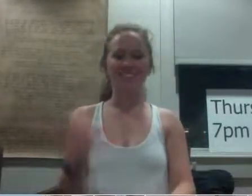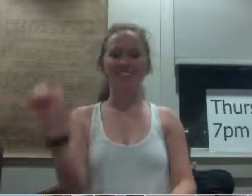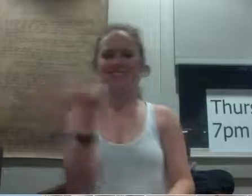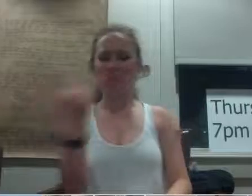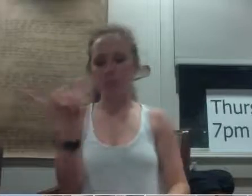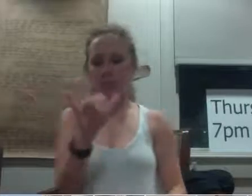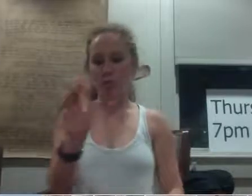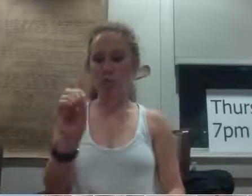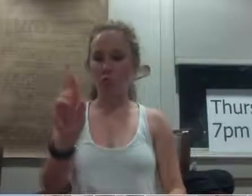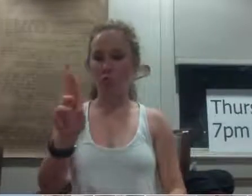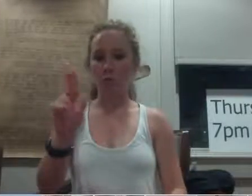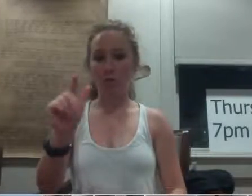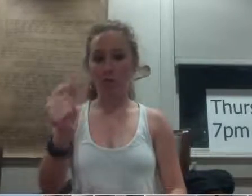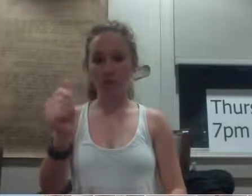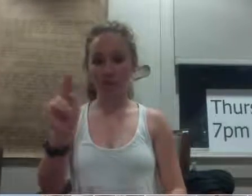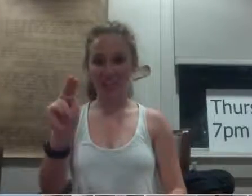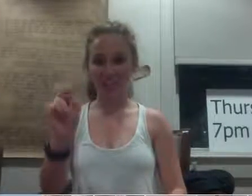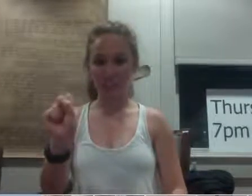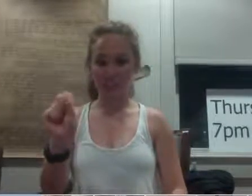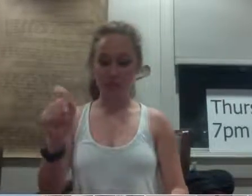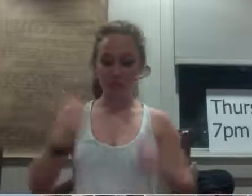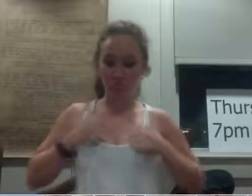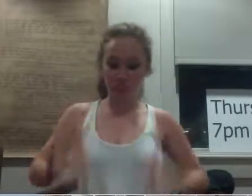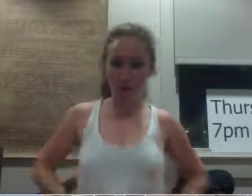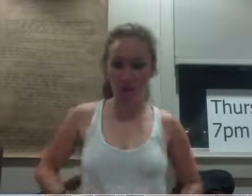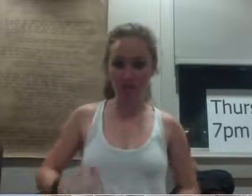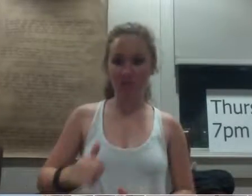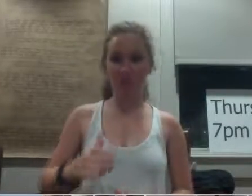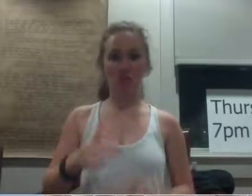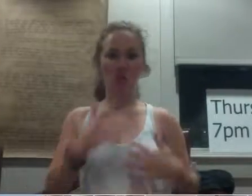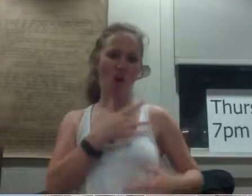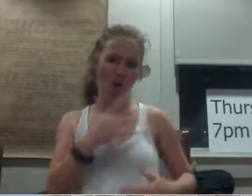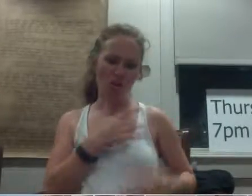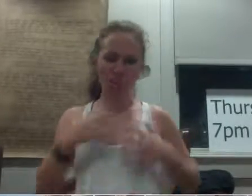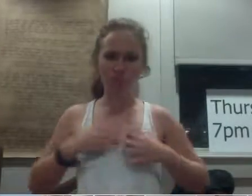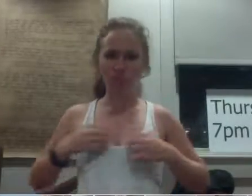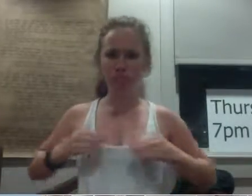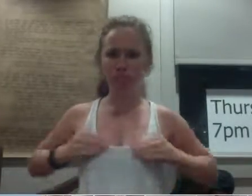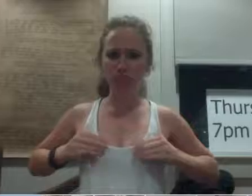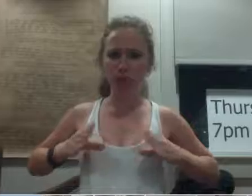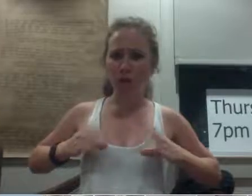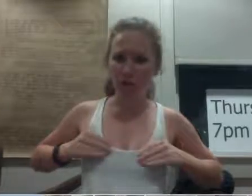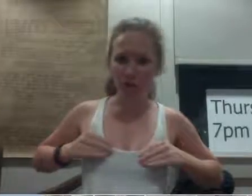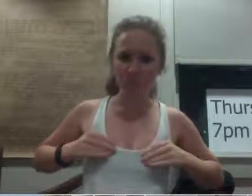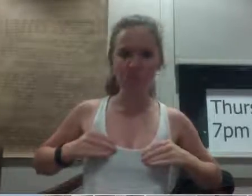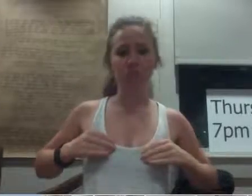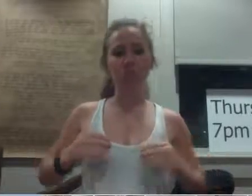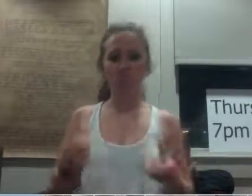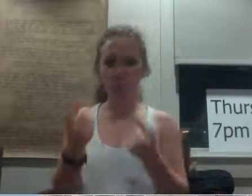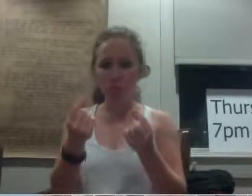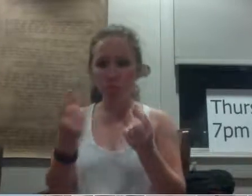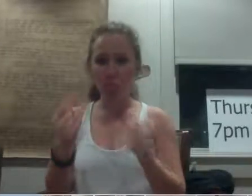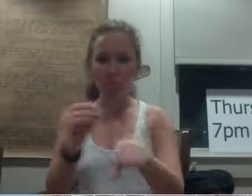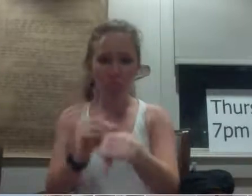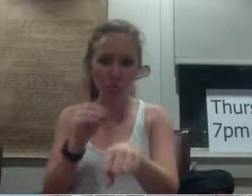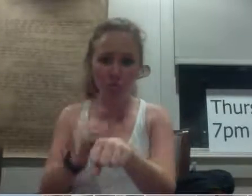duties. Same as the organs in your body, like your heart and your lungs. They do